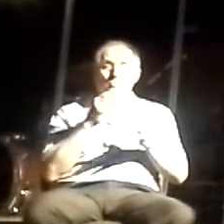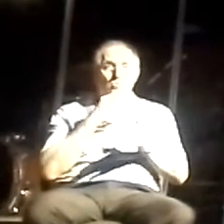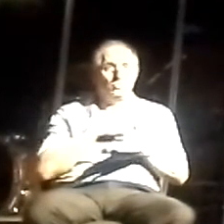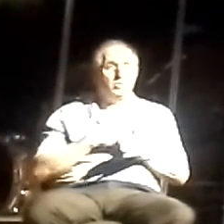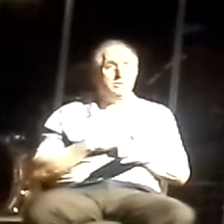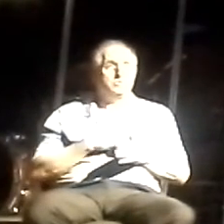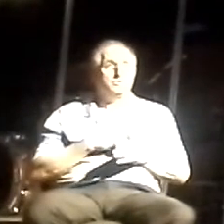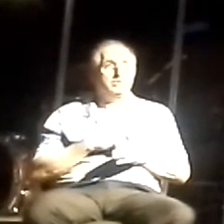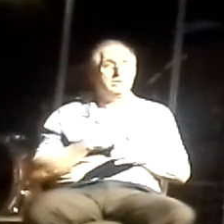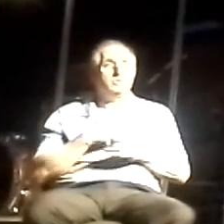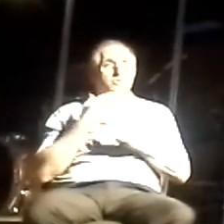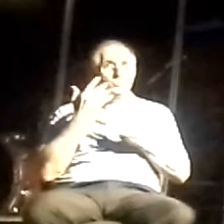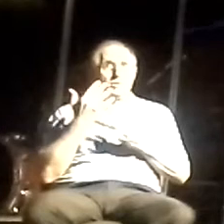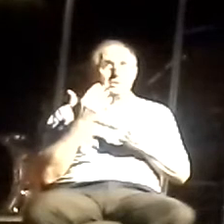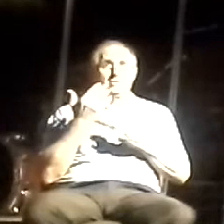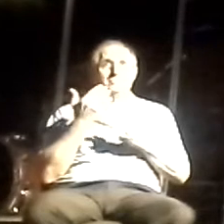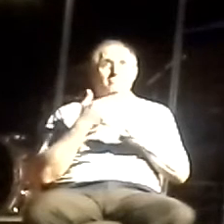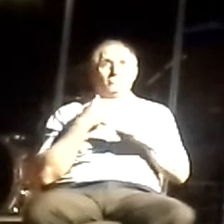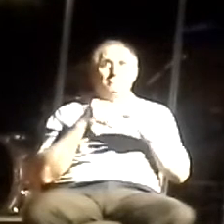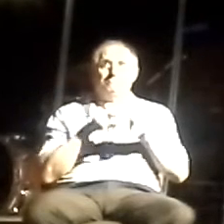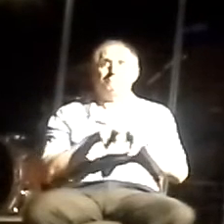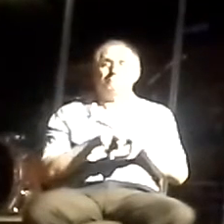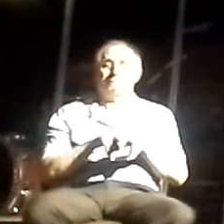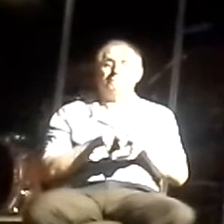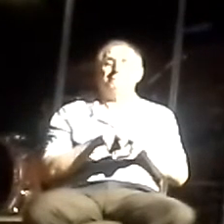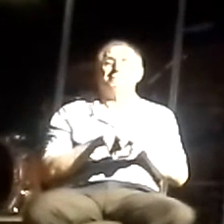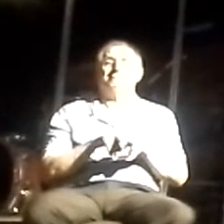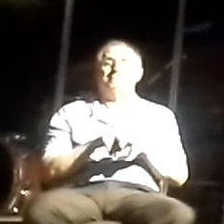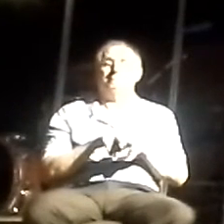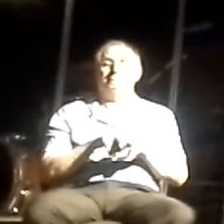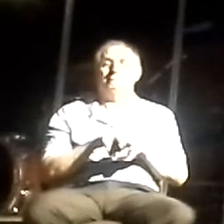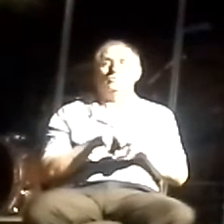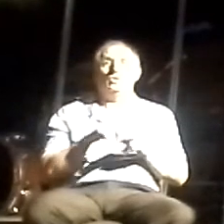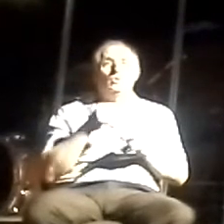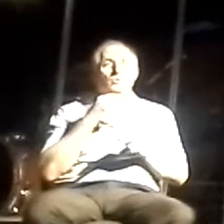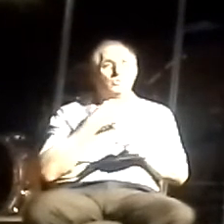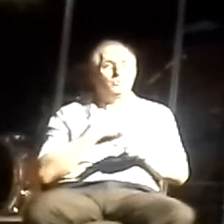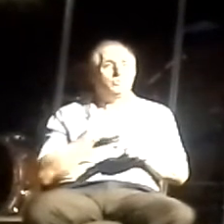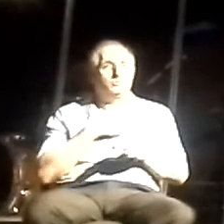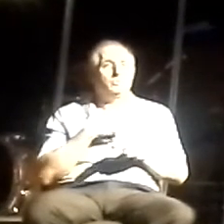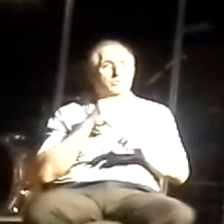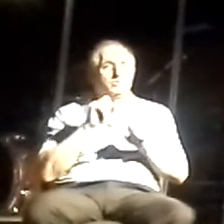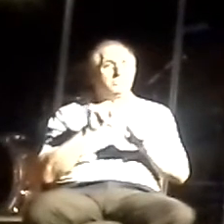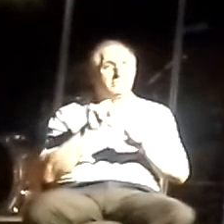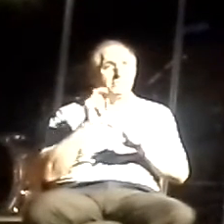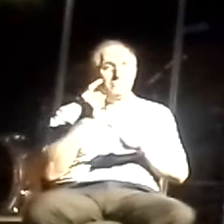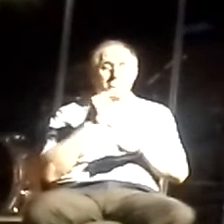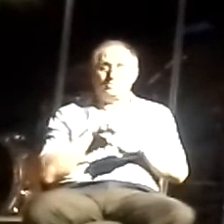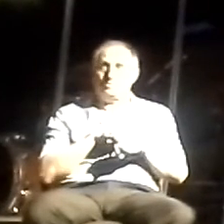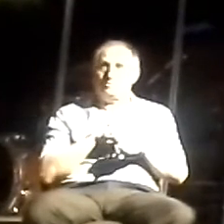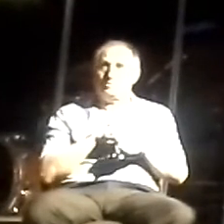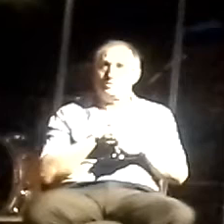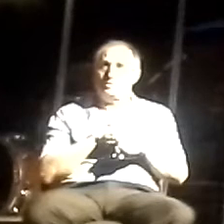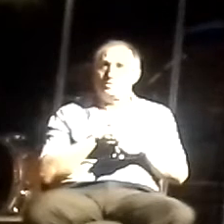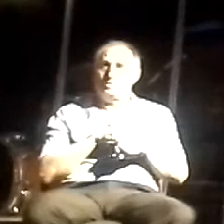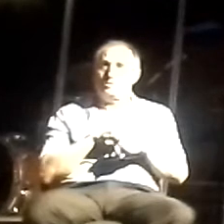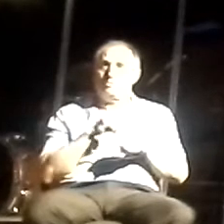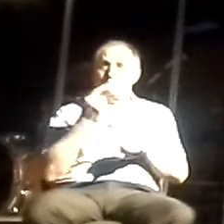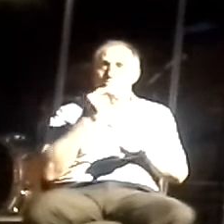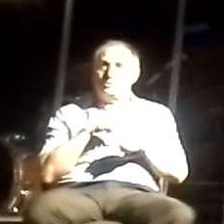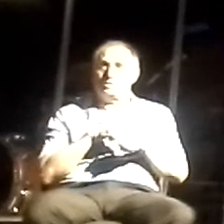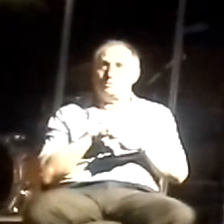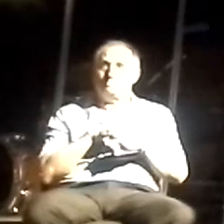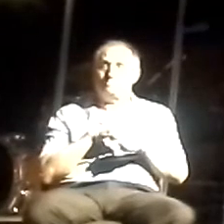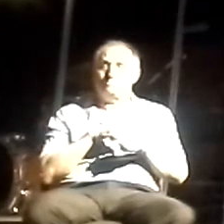you wish as you roll over and look at your loved, the one that you love in the eyes. You wish it could be the first time with her. The first time with